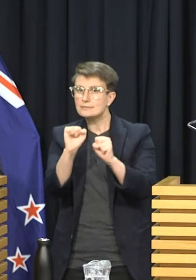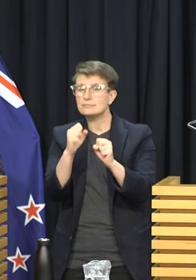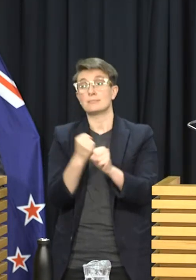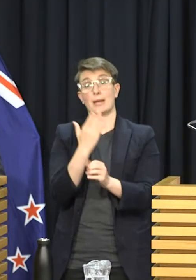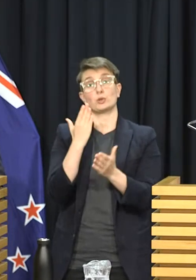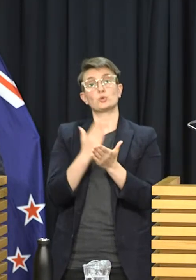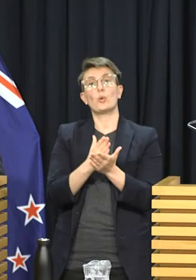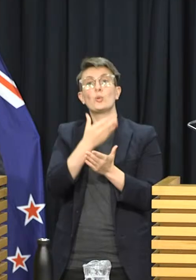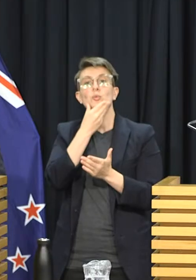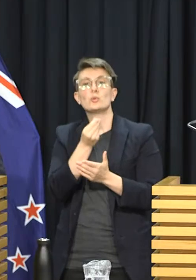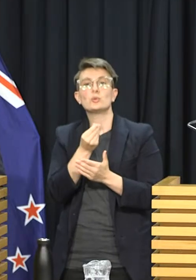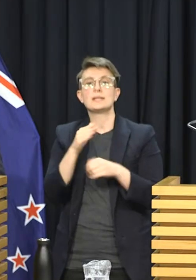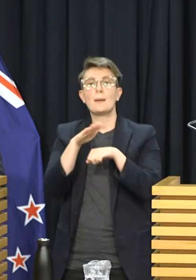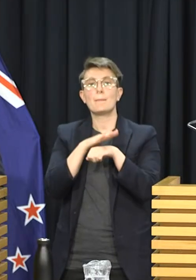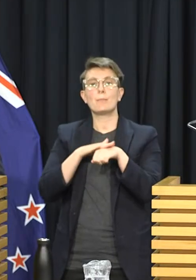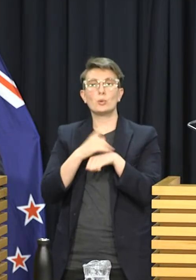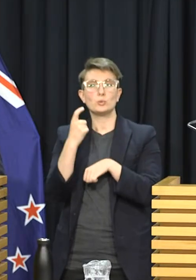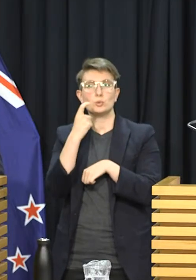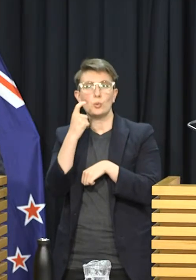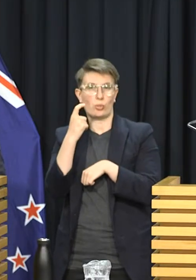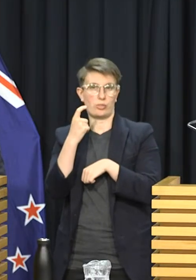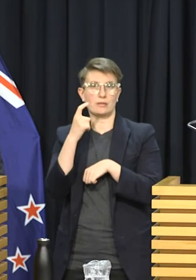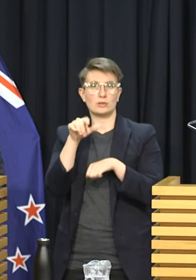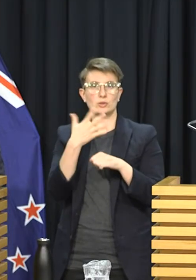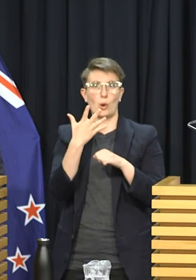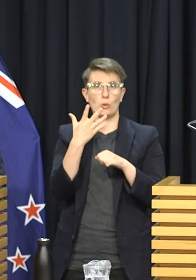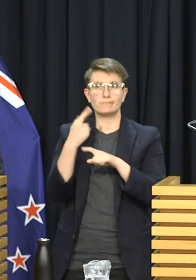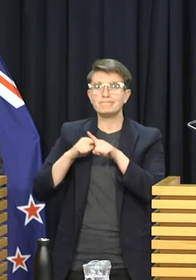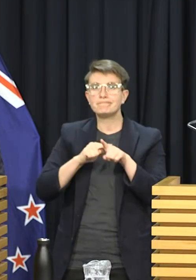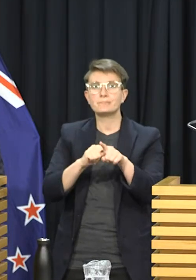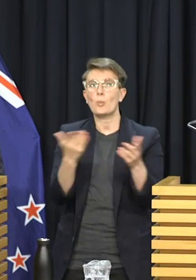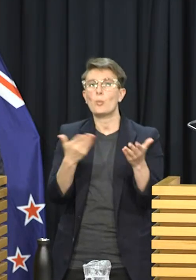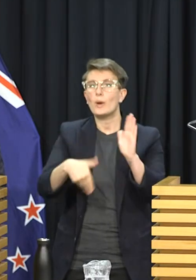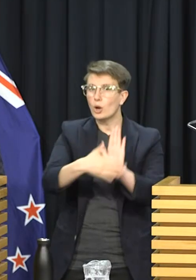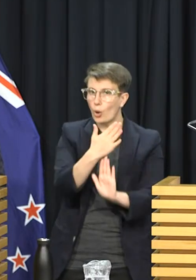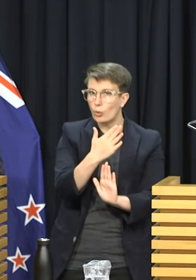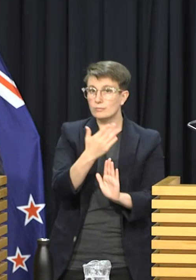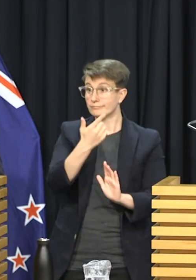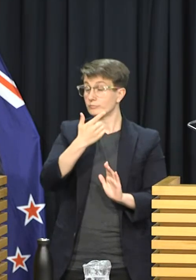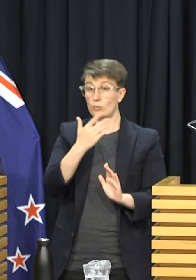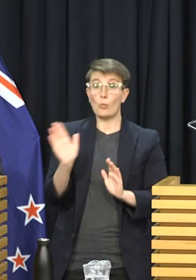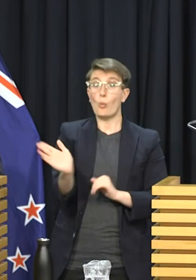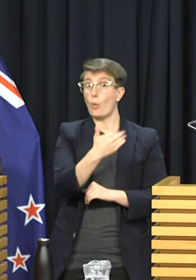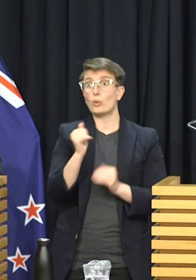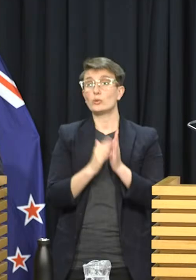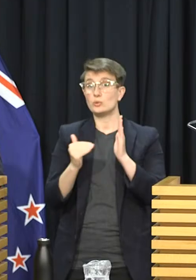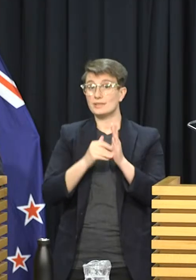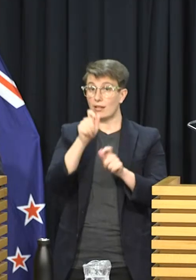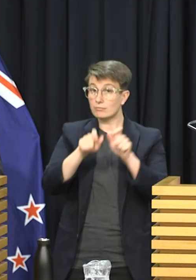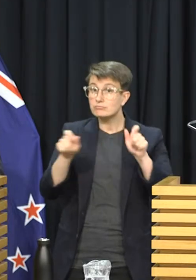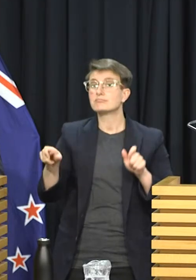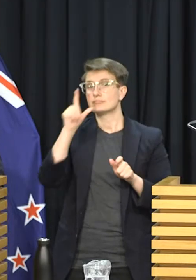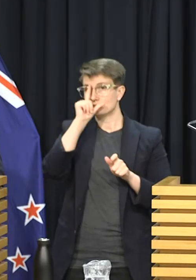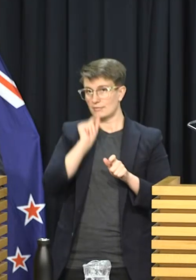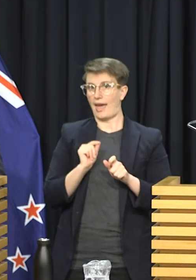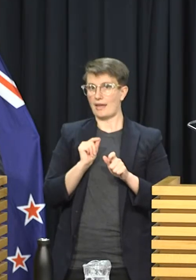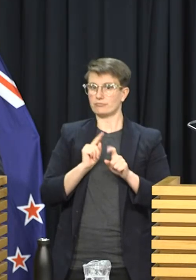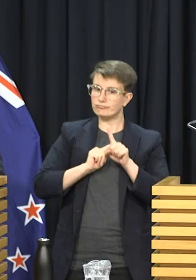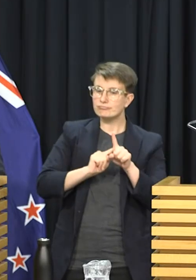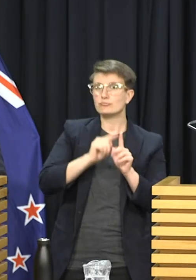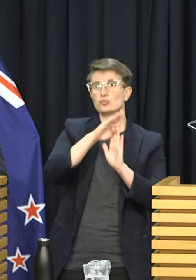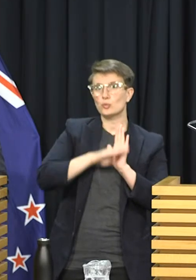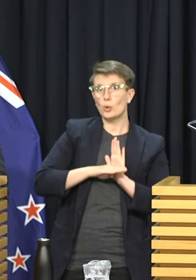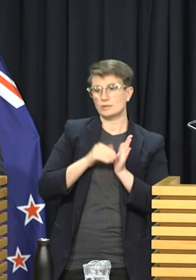New Zealander can do to help us stop COVID-19 in its tracks. All of these measures will help us to protect ourselves,